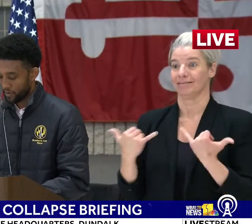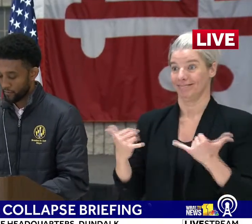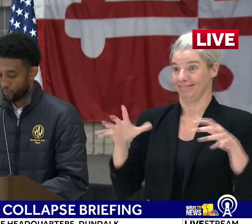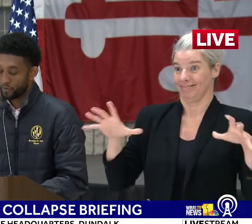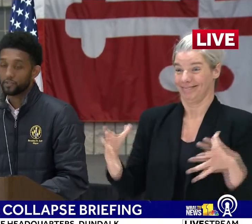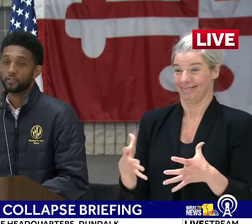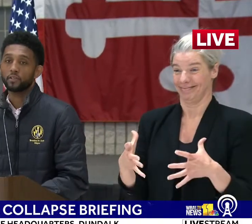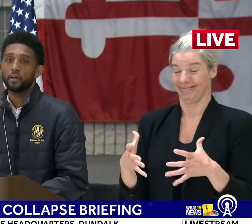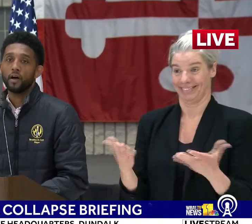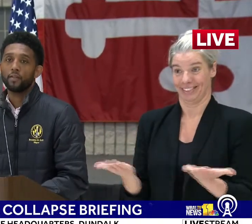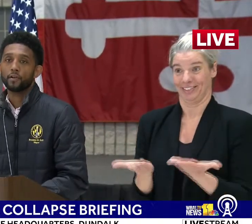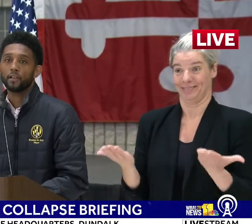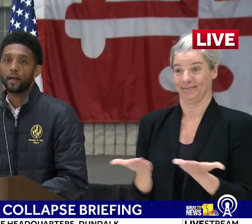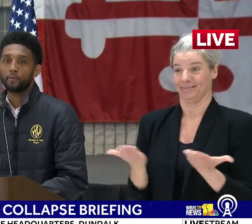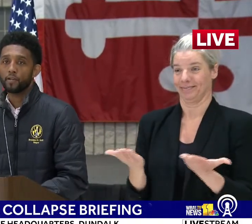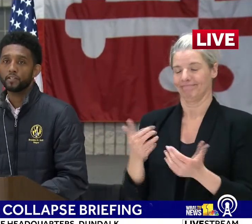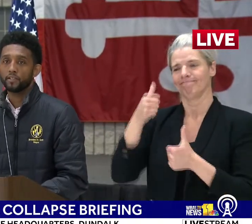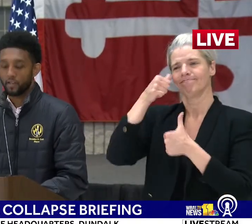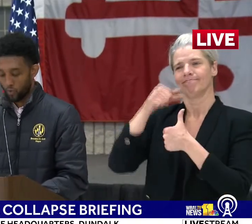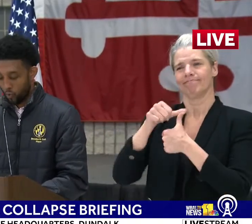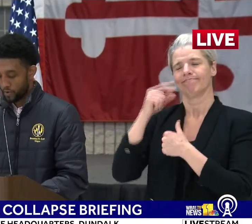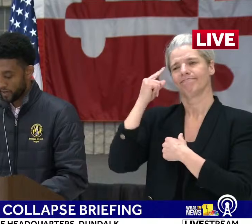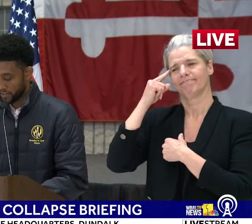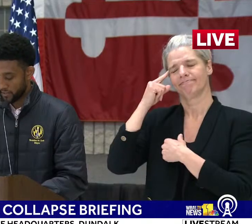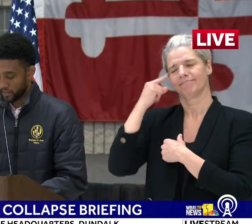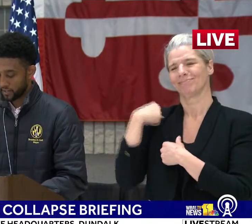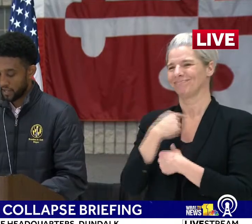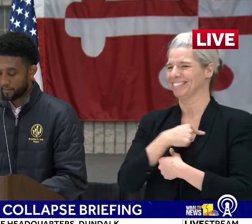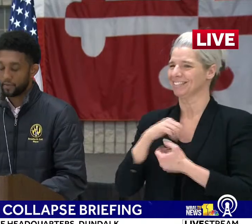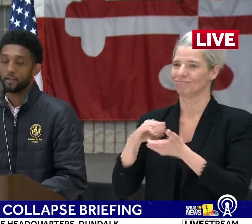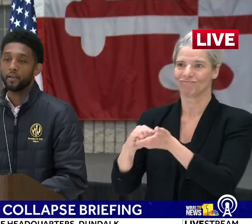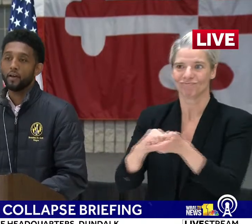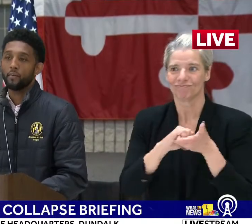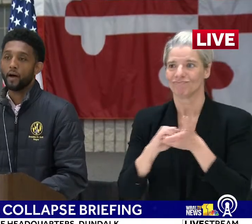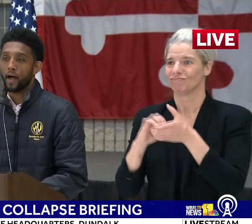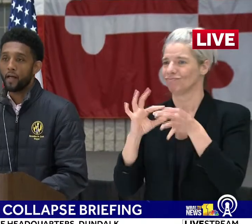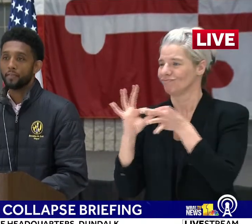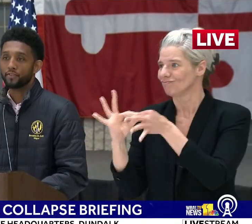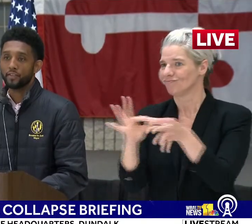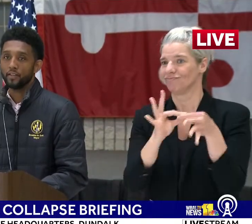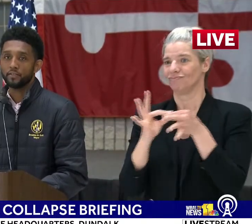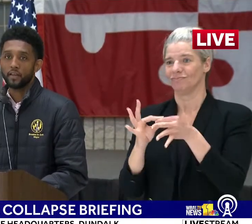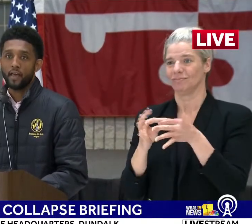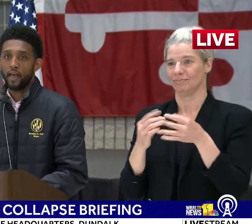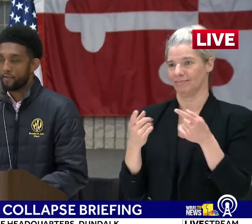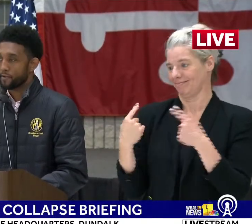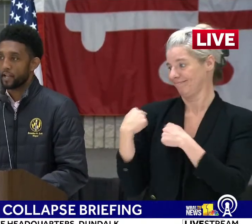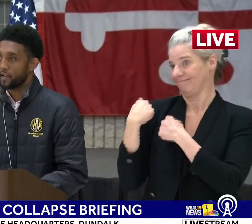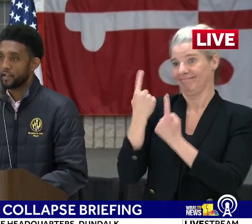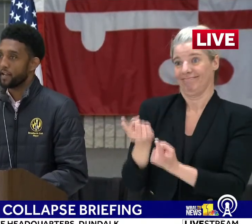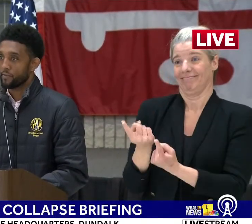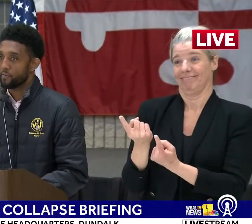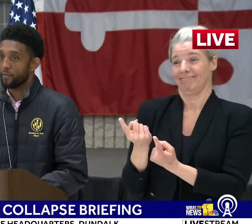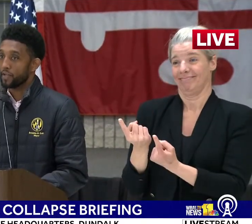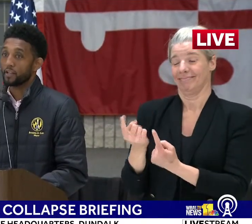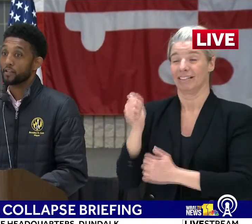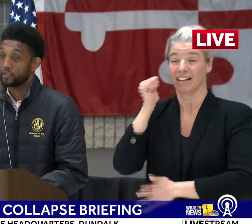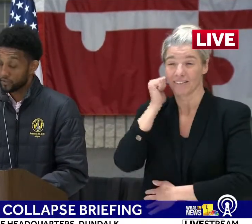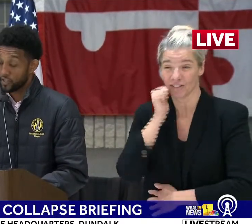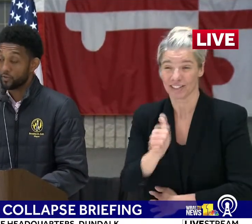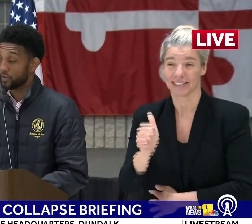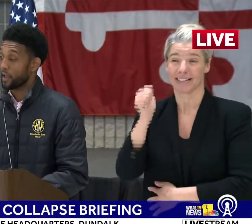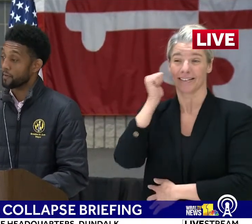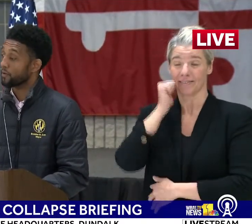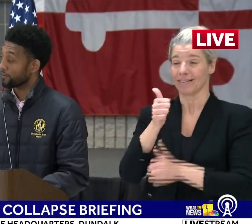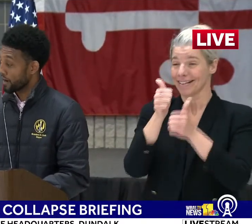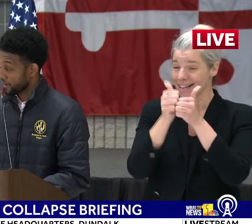like this, it reinforces the collaboration and coordination that is happening behind the scenes every day and every moment